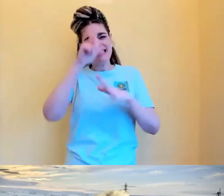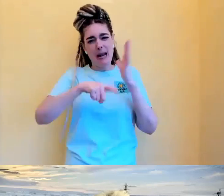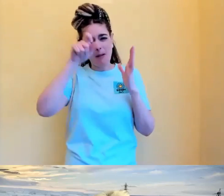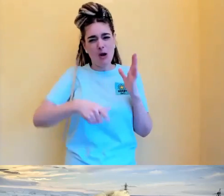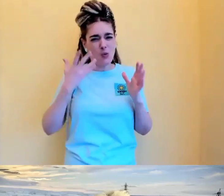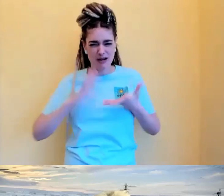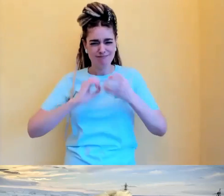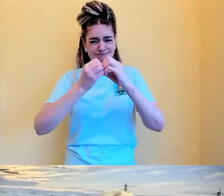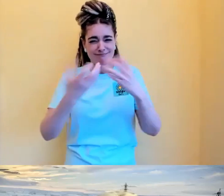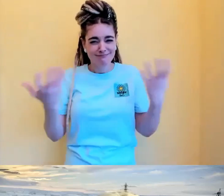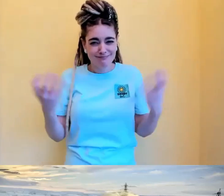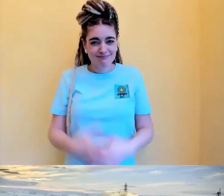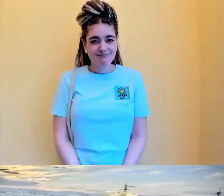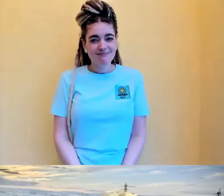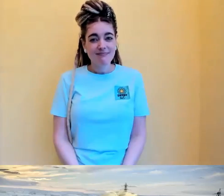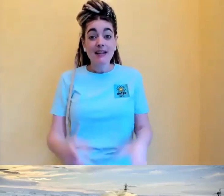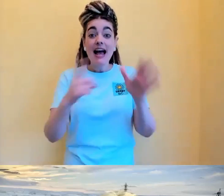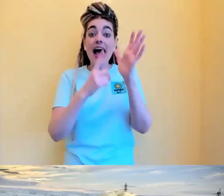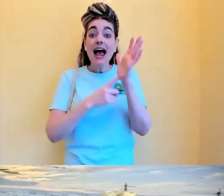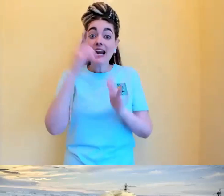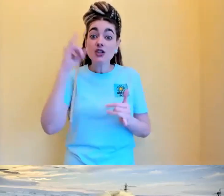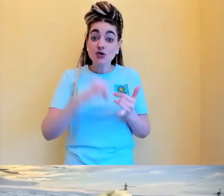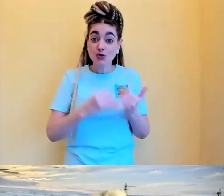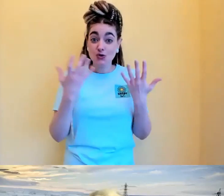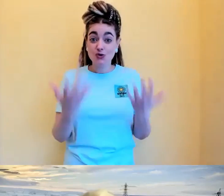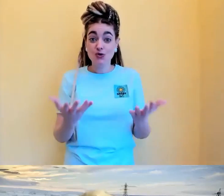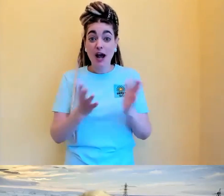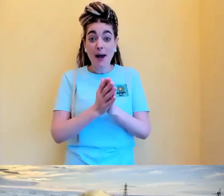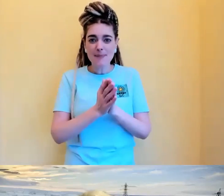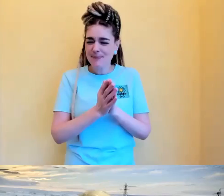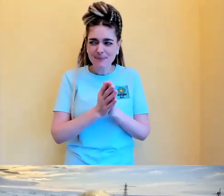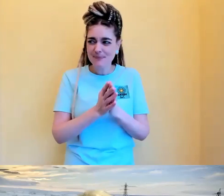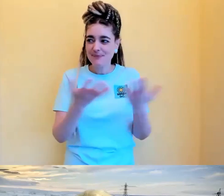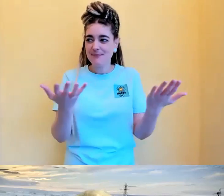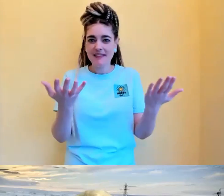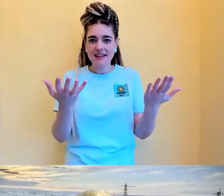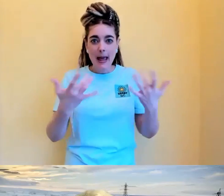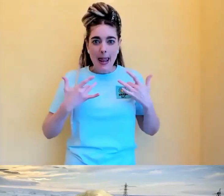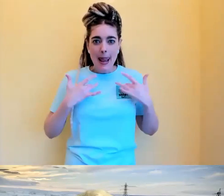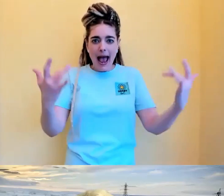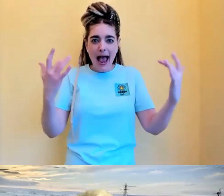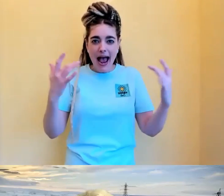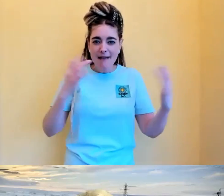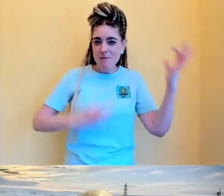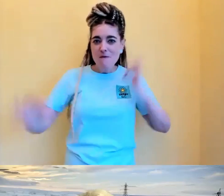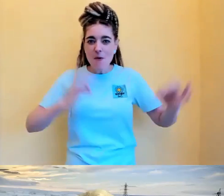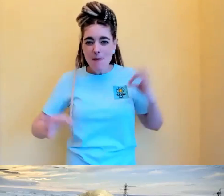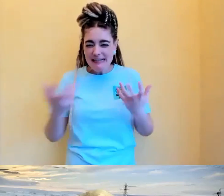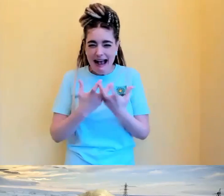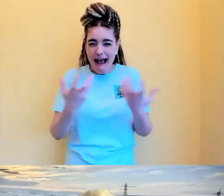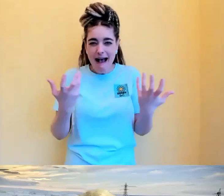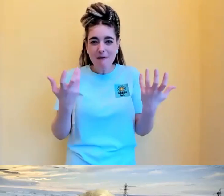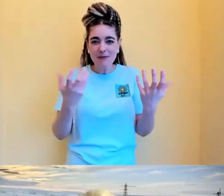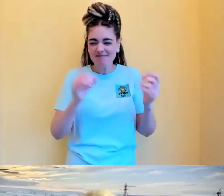know. So Ailís, how are you planning to take this live? What's the live experience? Say you come